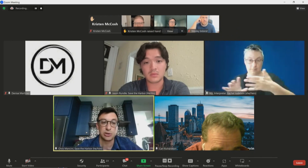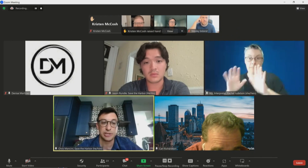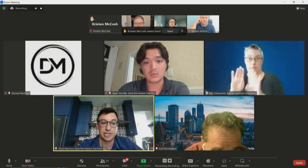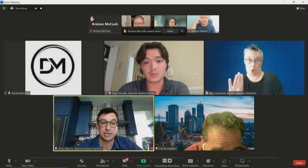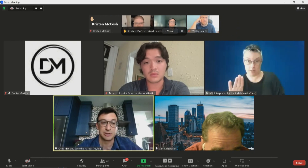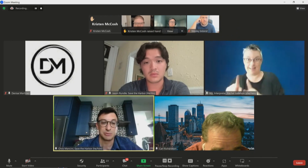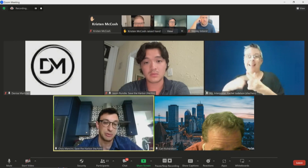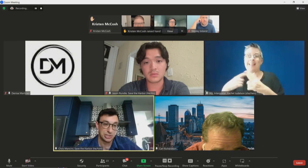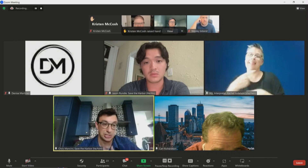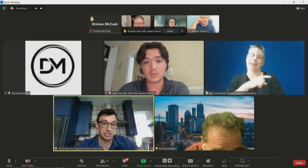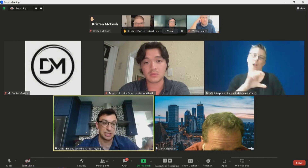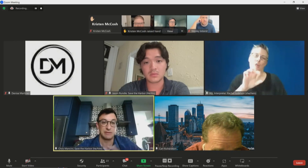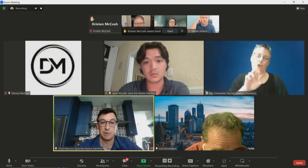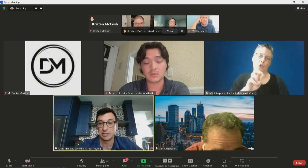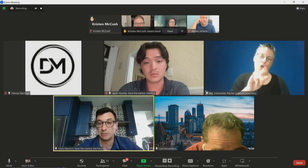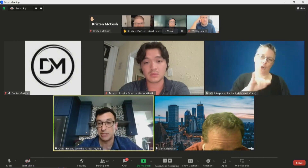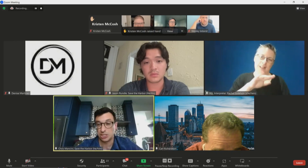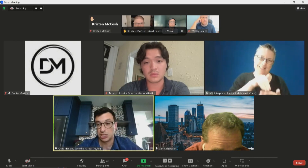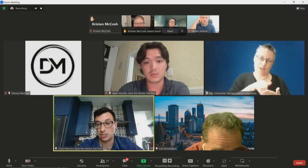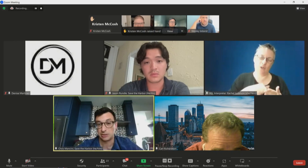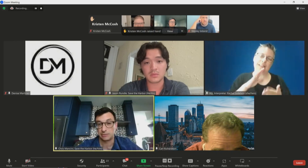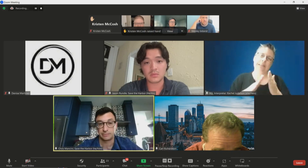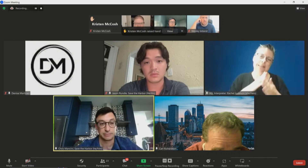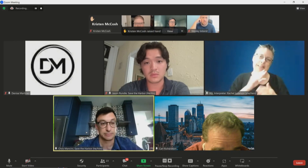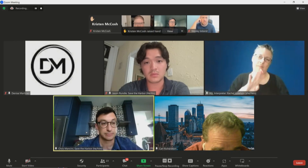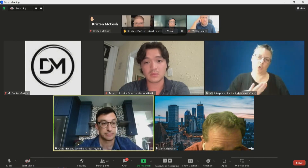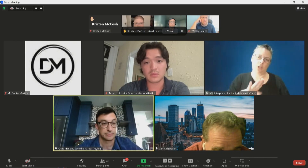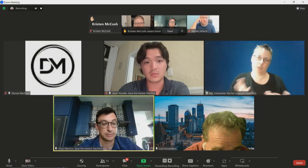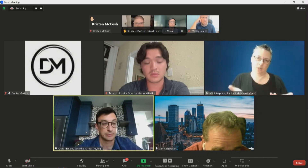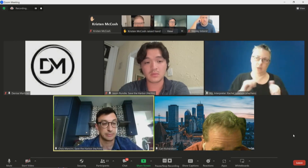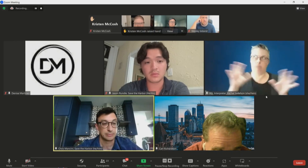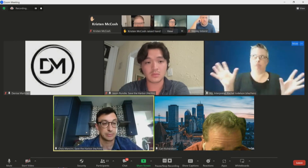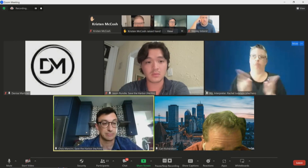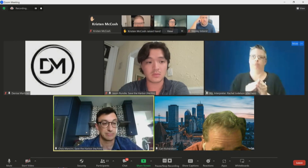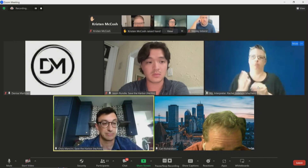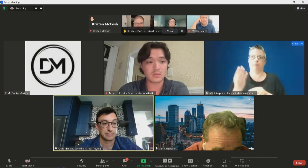there's the Curly Center as well, which is the City of Boston Beach.